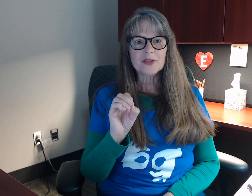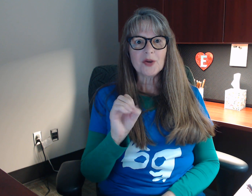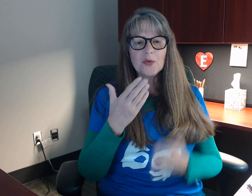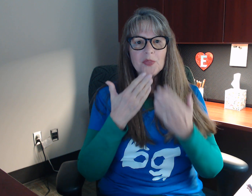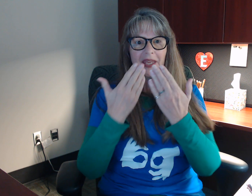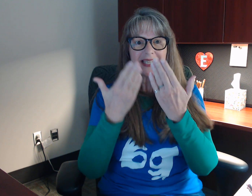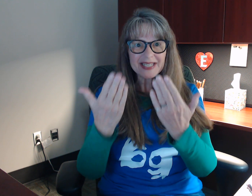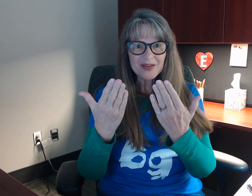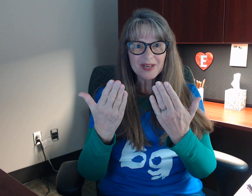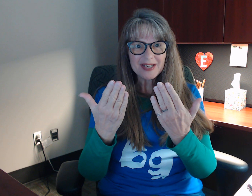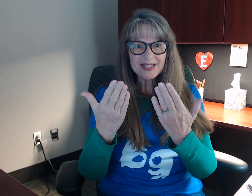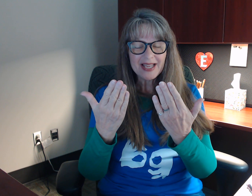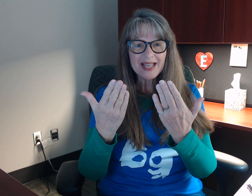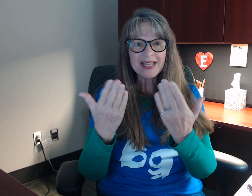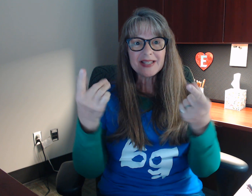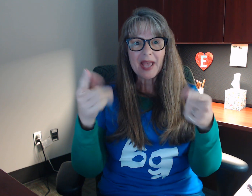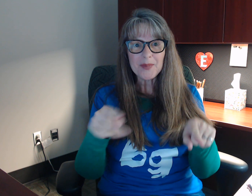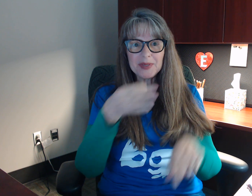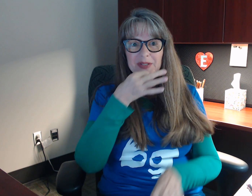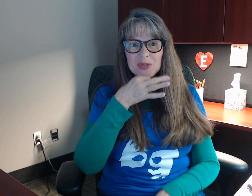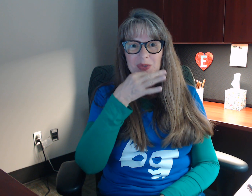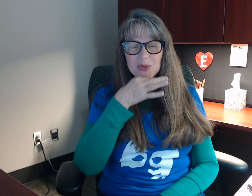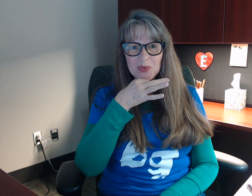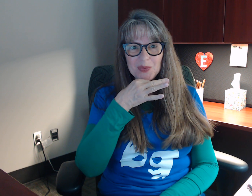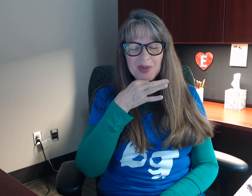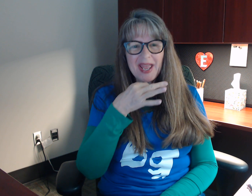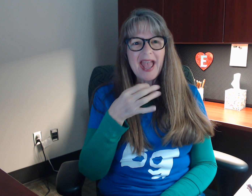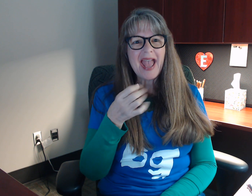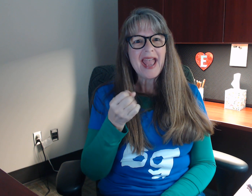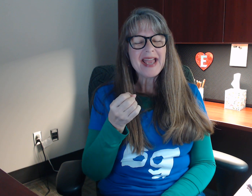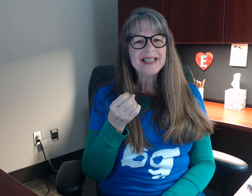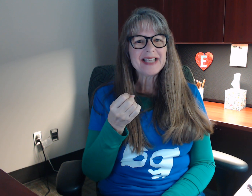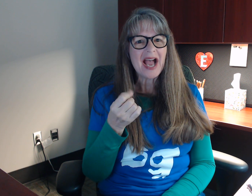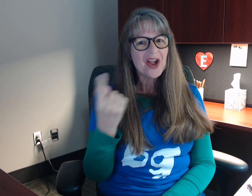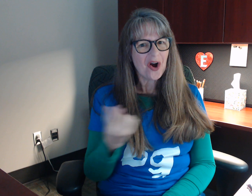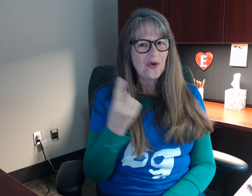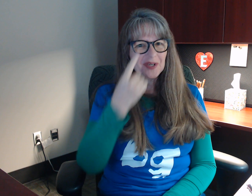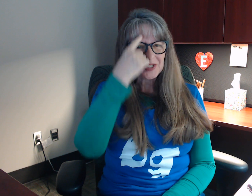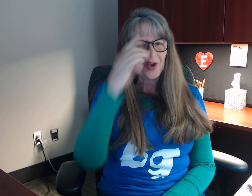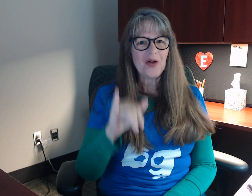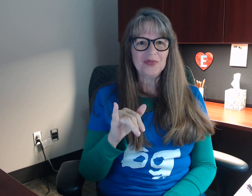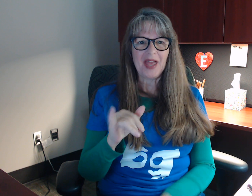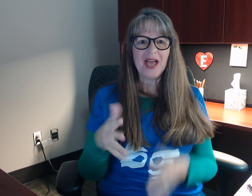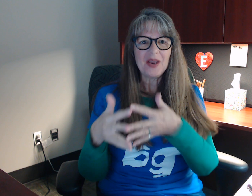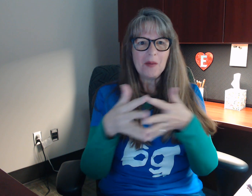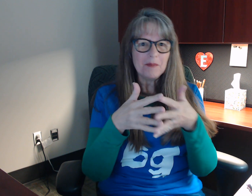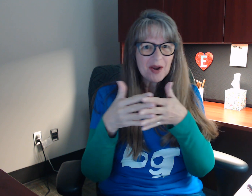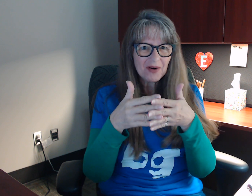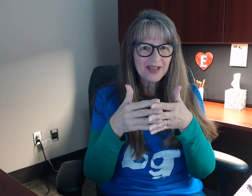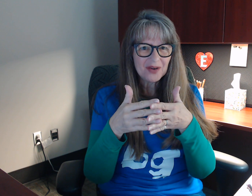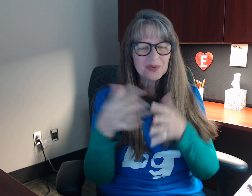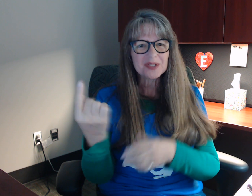So Thanksgiving is happening soon. And I always thought that America was the